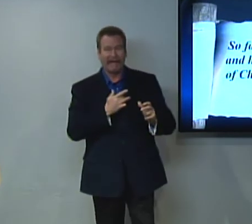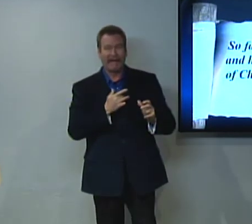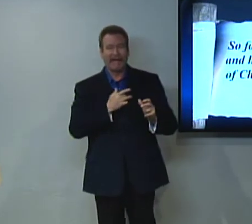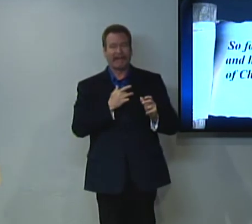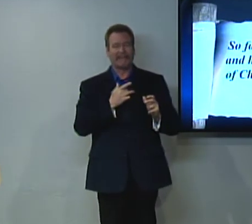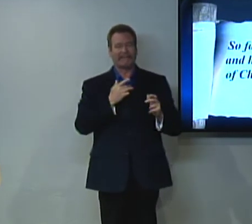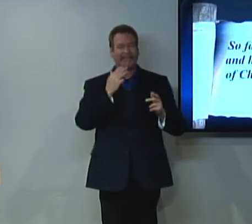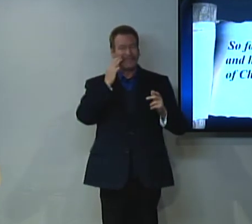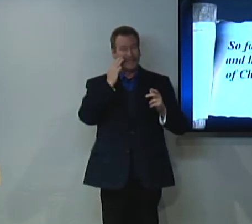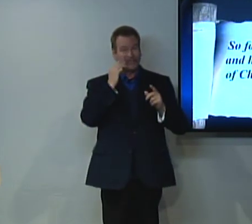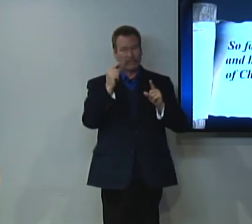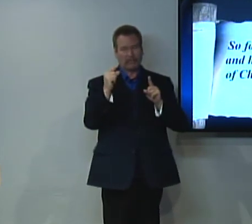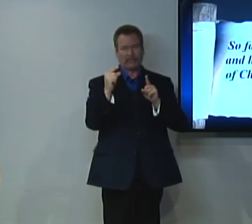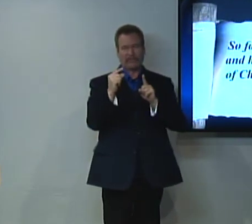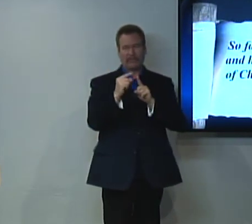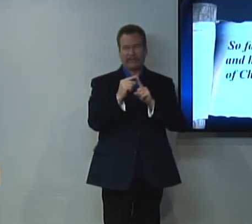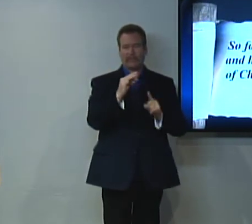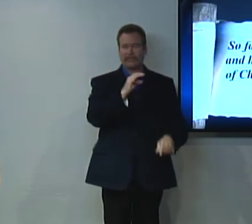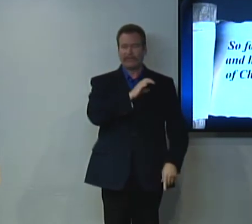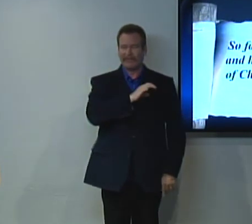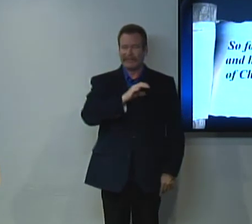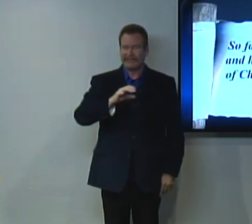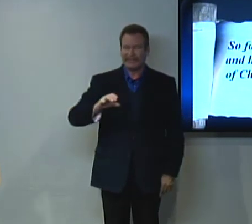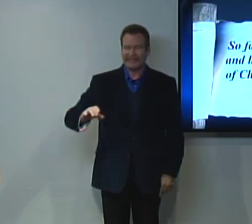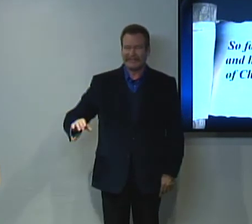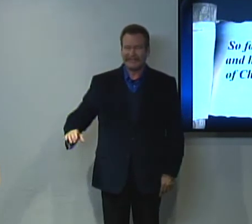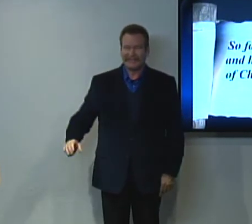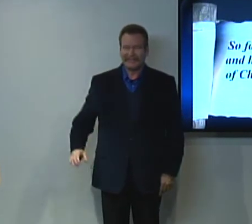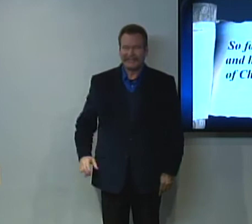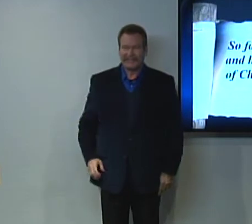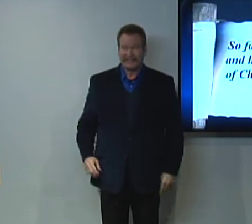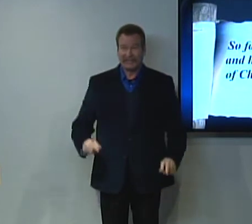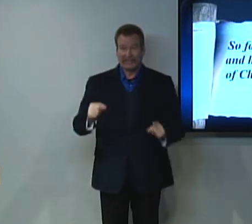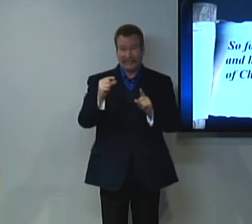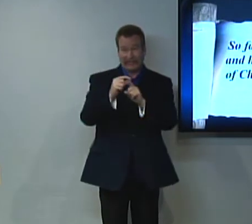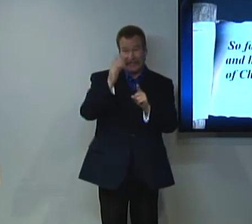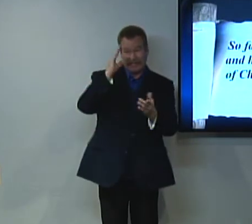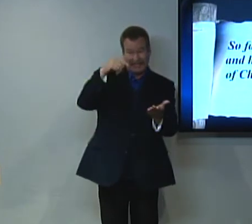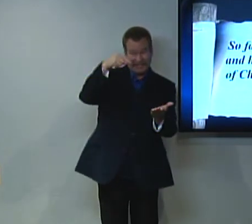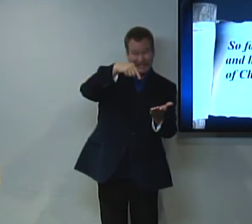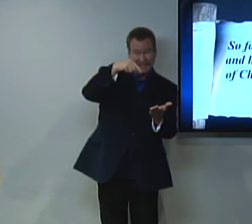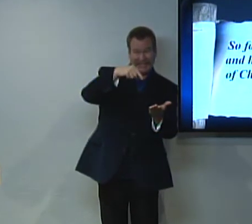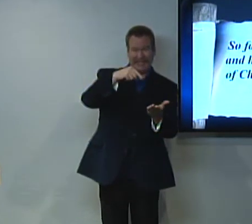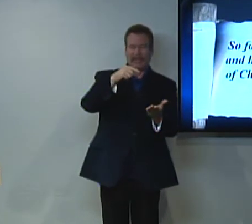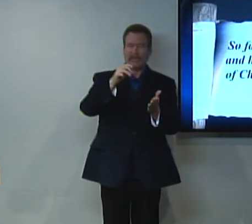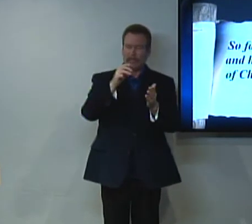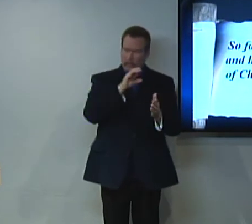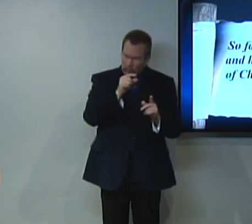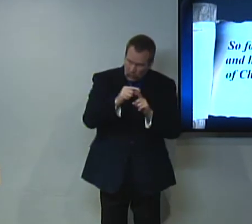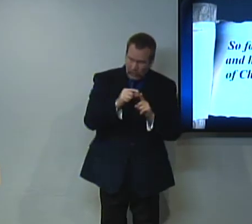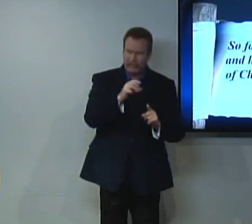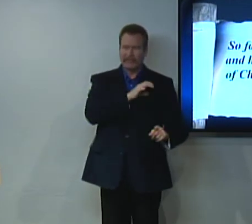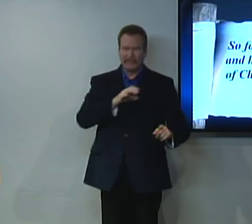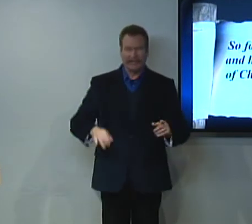verse answers that question in Romans chapter 10. So faith comes through hearing, and hearing through the word of Christ.